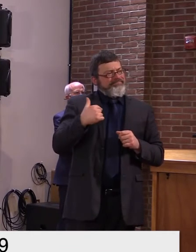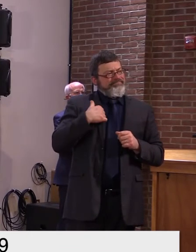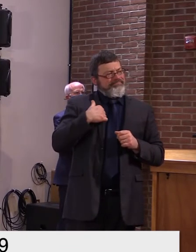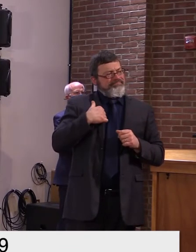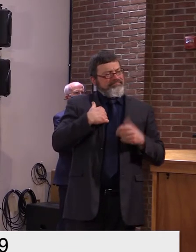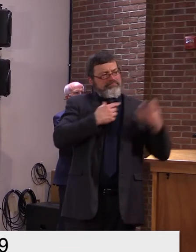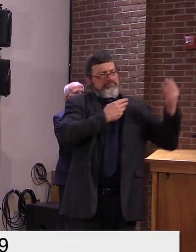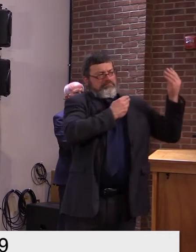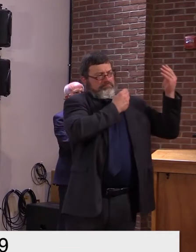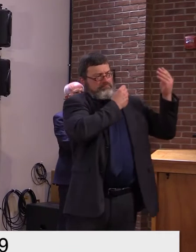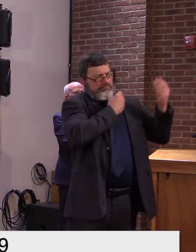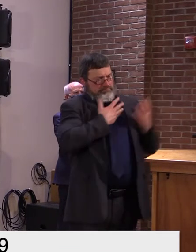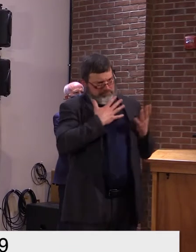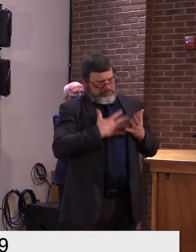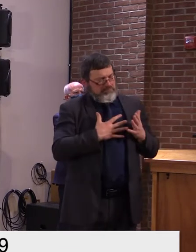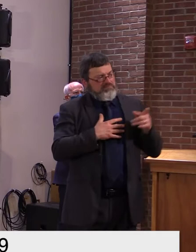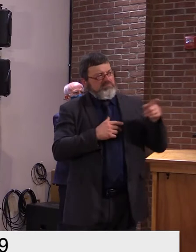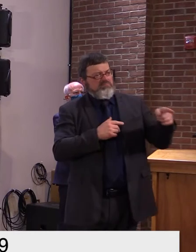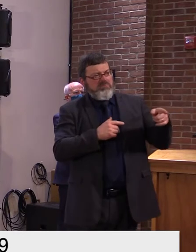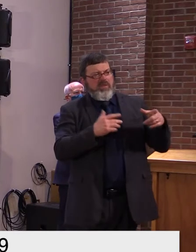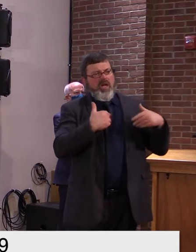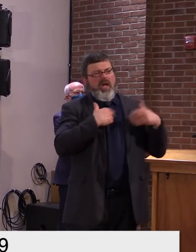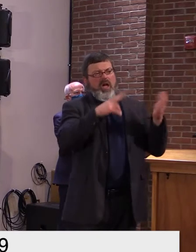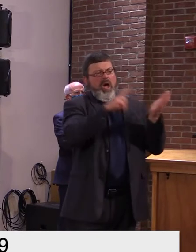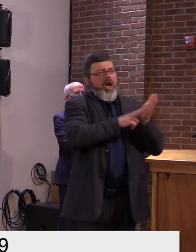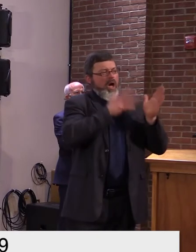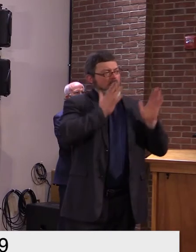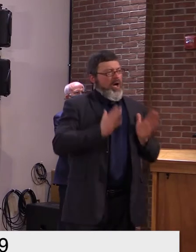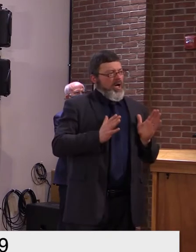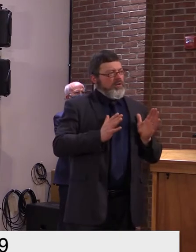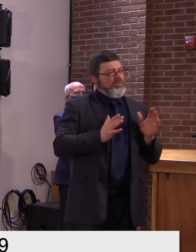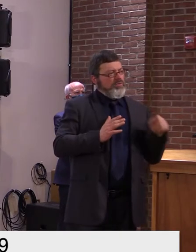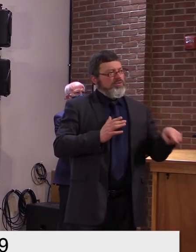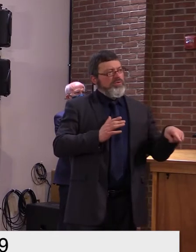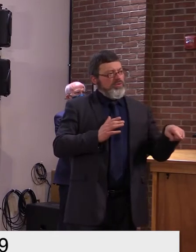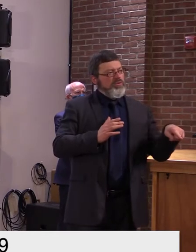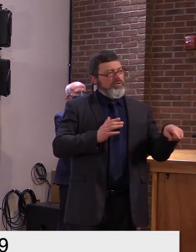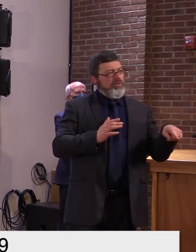many of the contact tracers that they had employed yesterday.